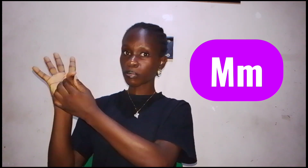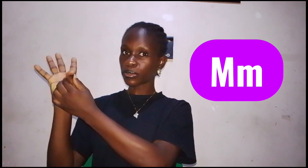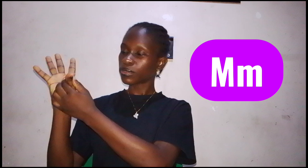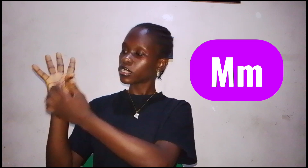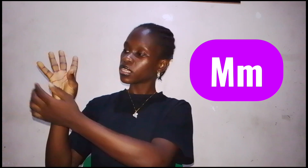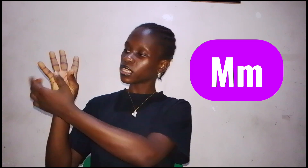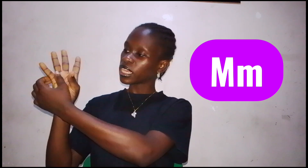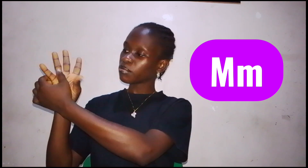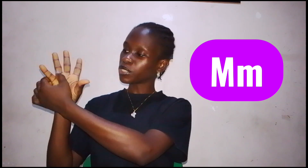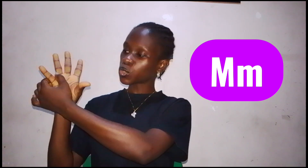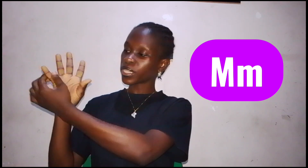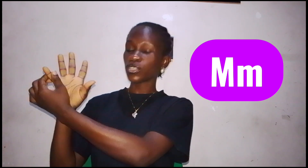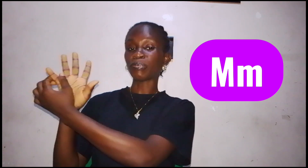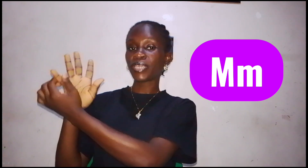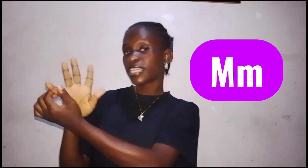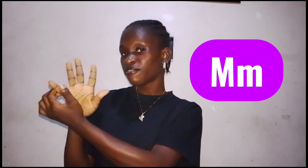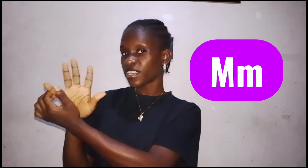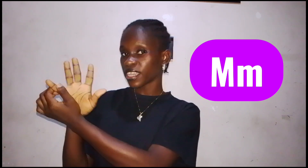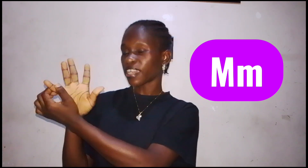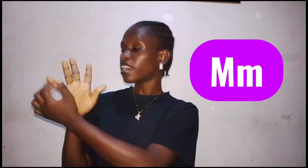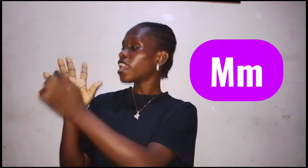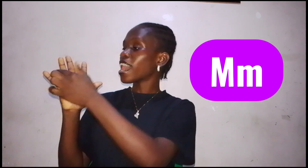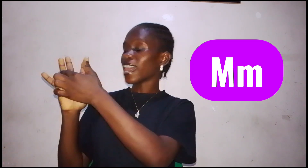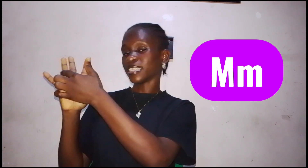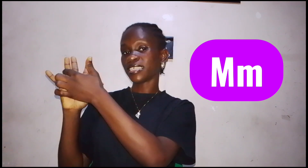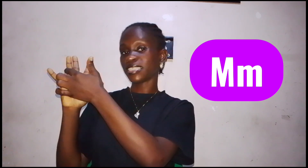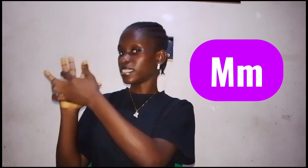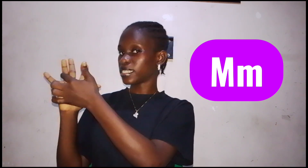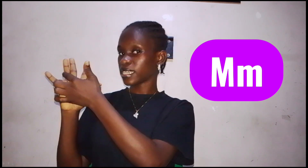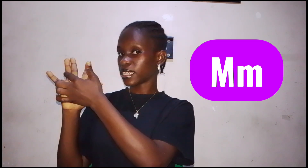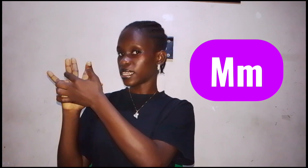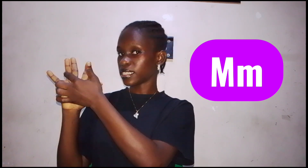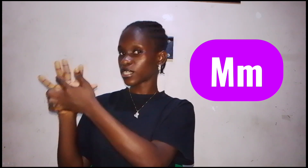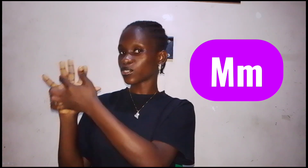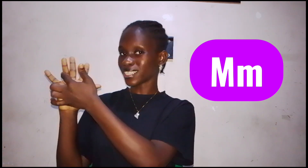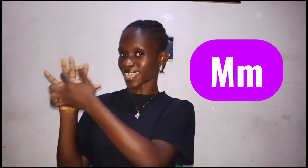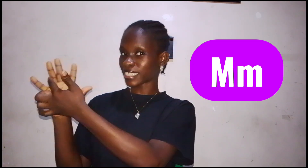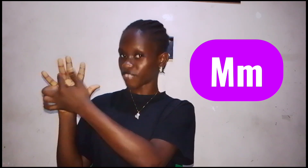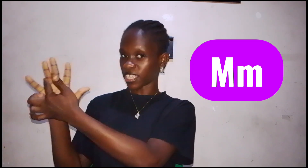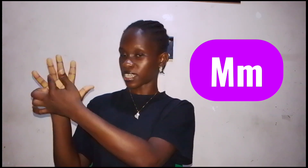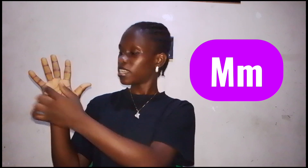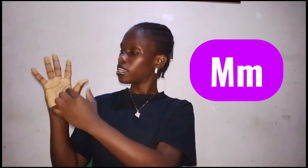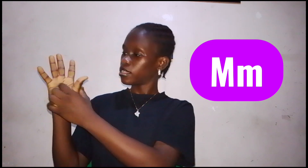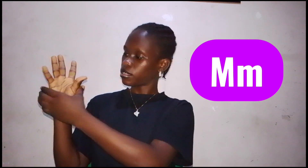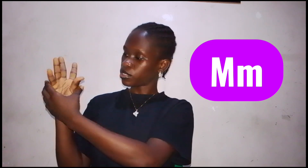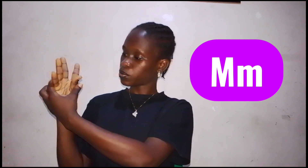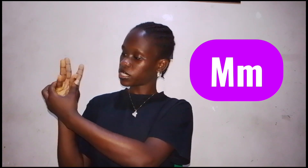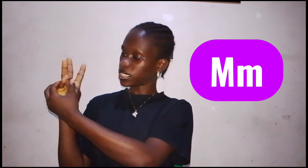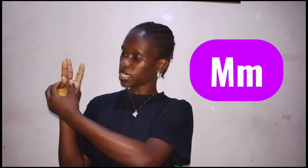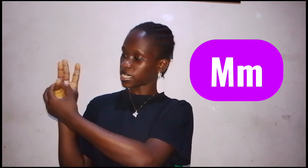thumb in between your pinky finger and this second to the last finger. Just put it here